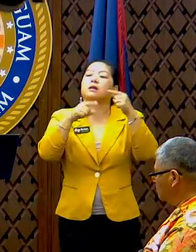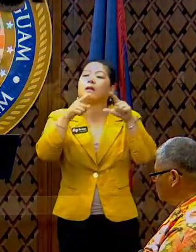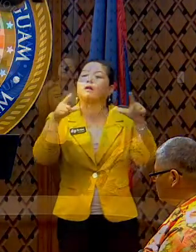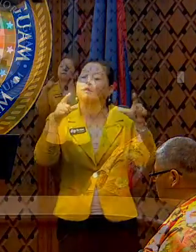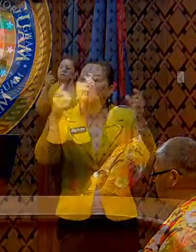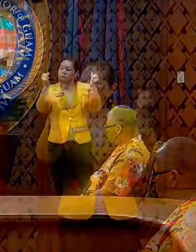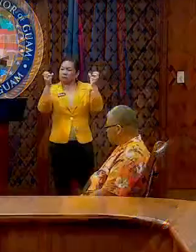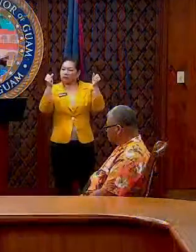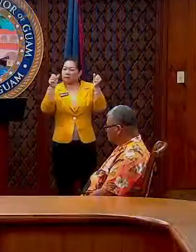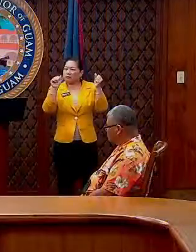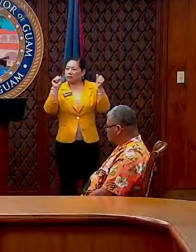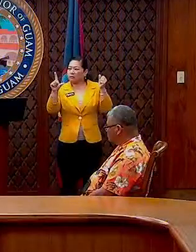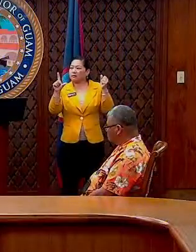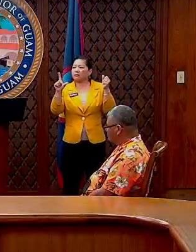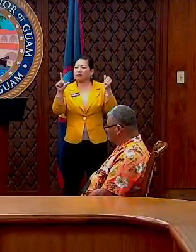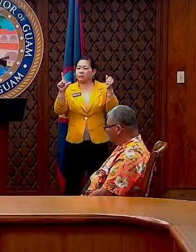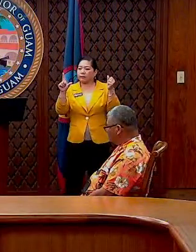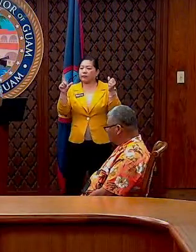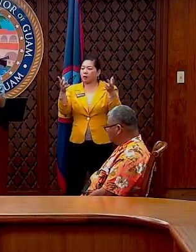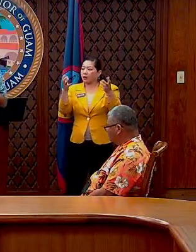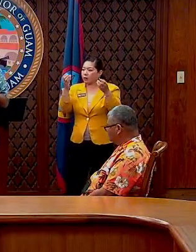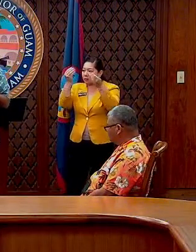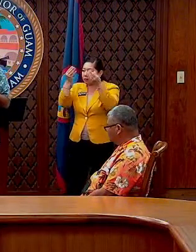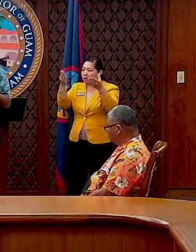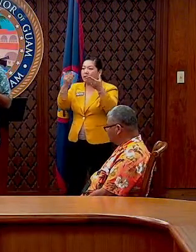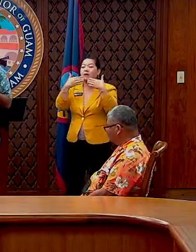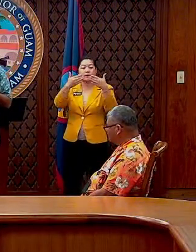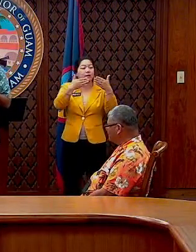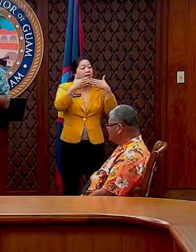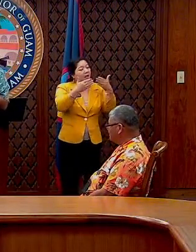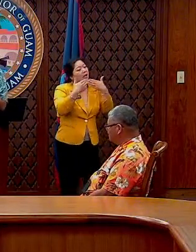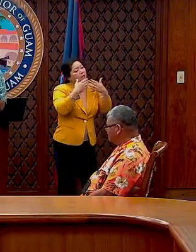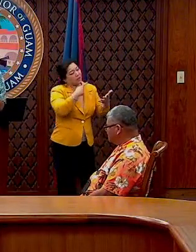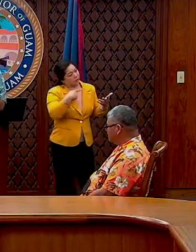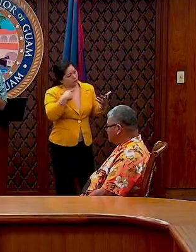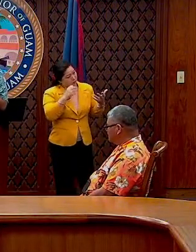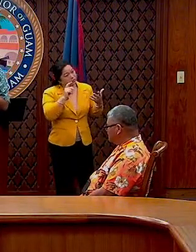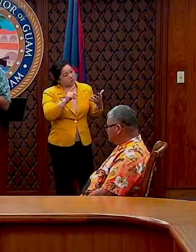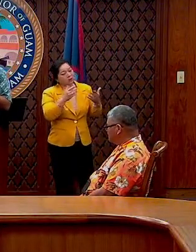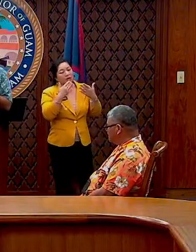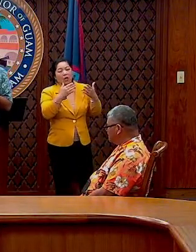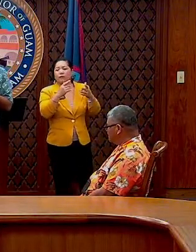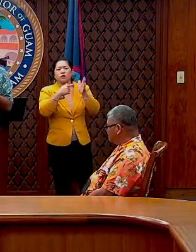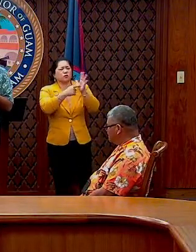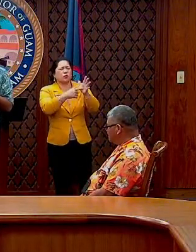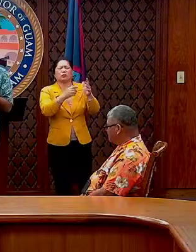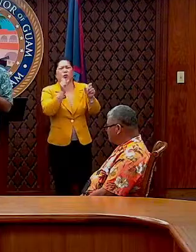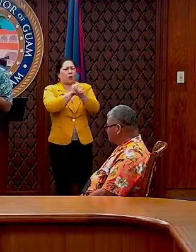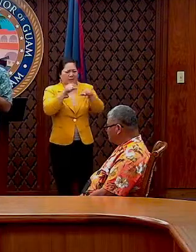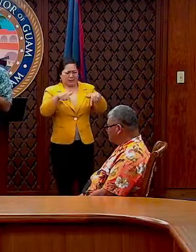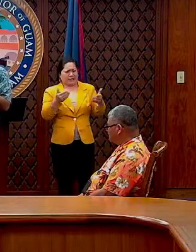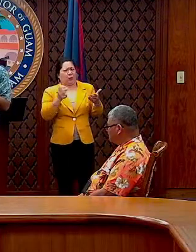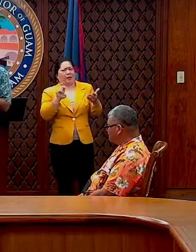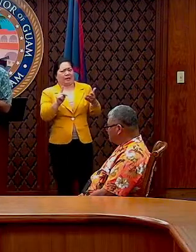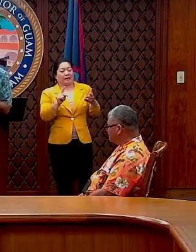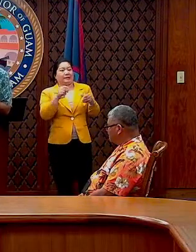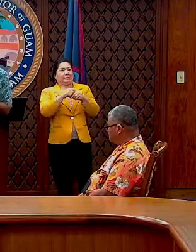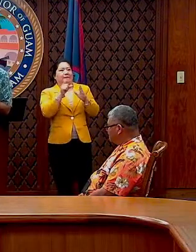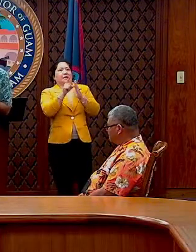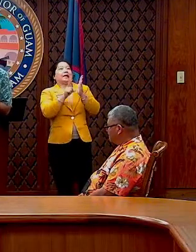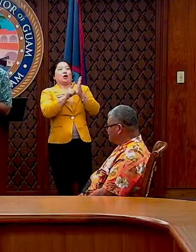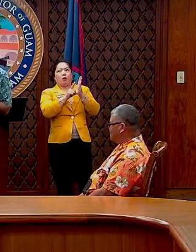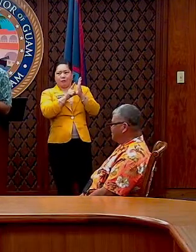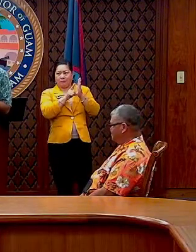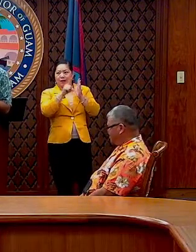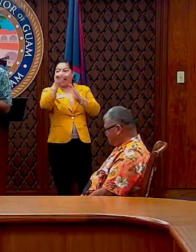language. So I just wanted to thank Kevin. And it just goes to show you, even though Kevin works here, right, in the legal